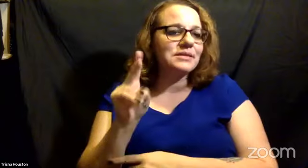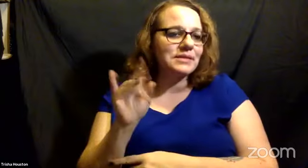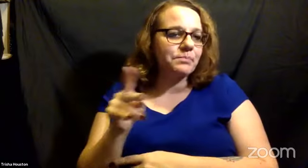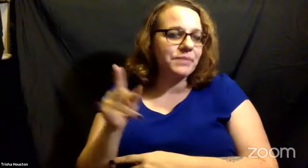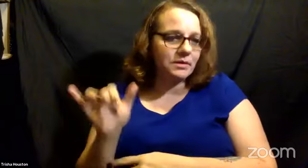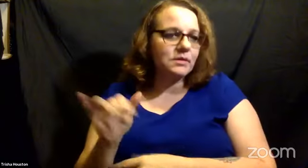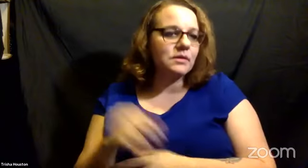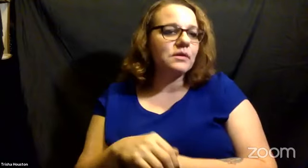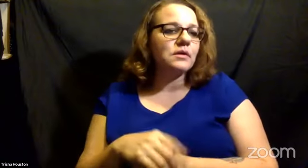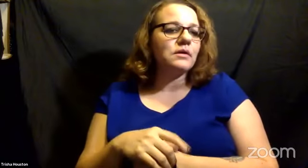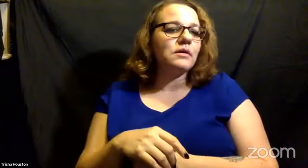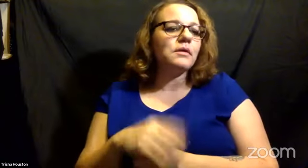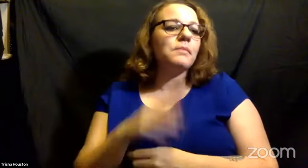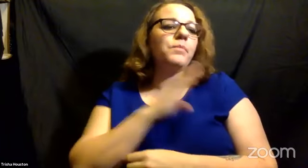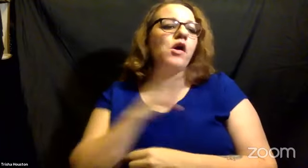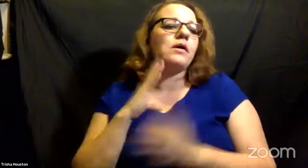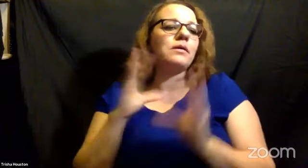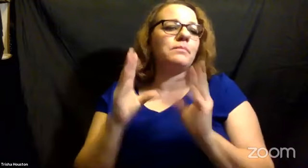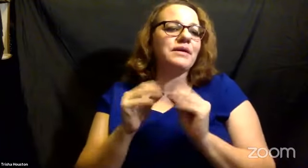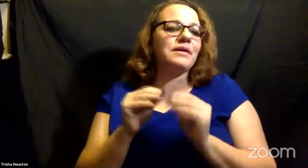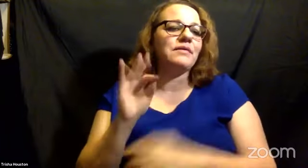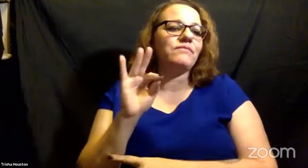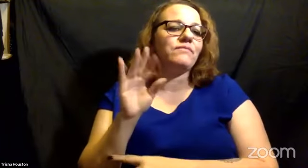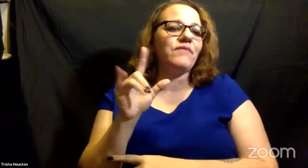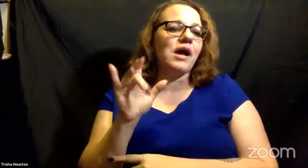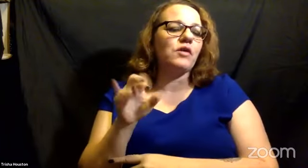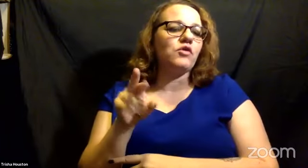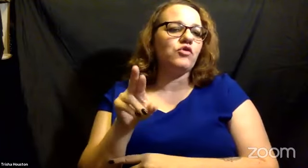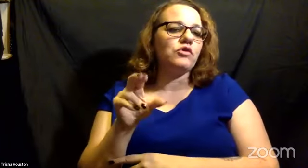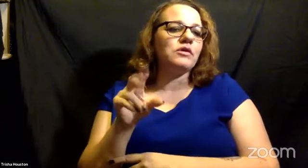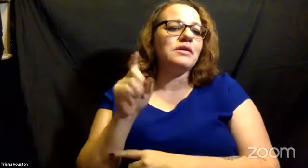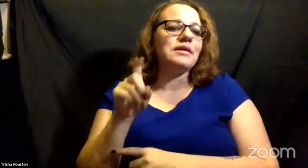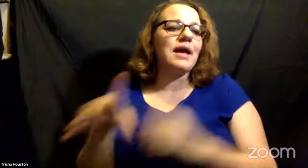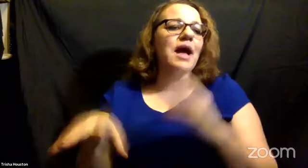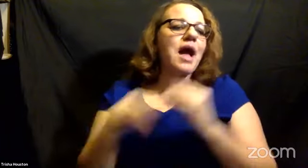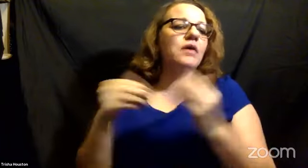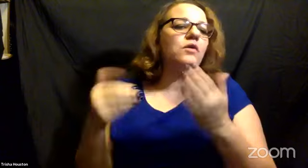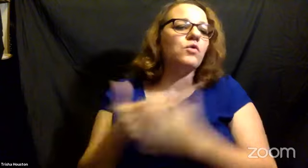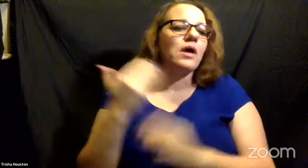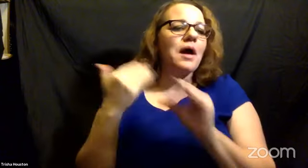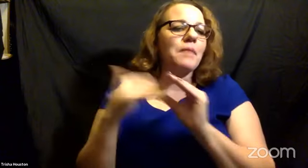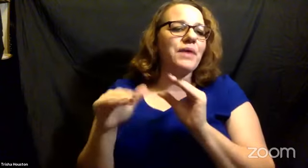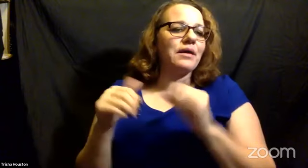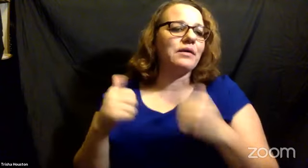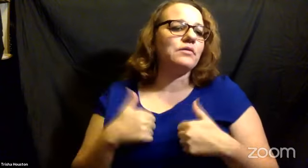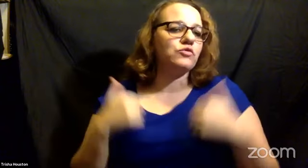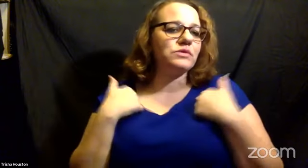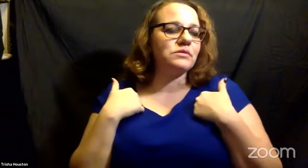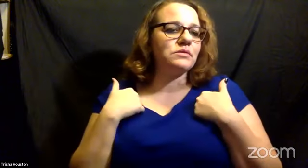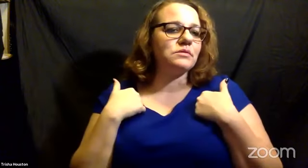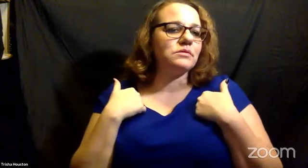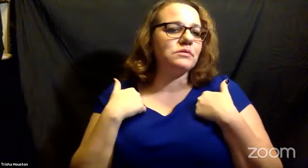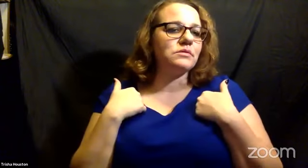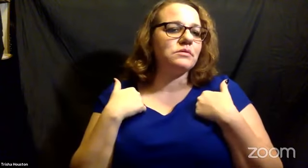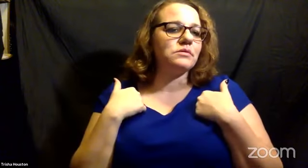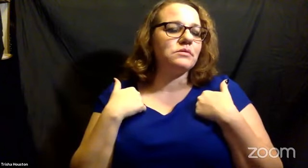Also, the last comment is also by Skippy. The board meeting flyer needs to add the new email